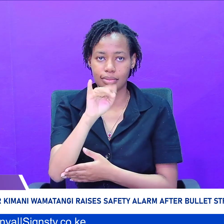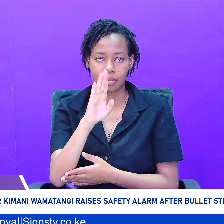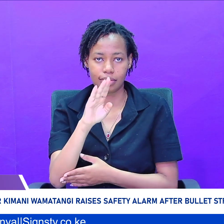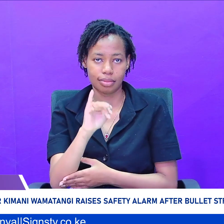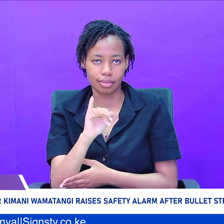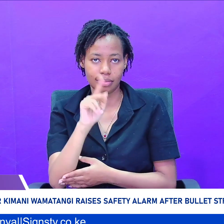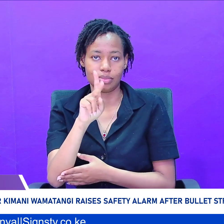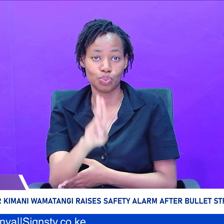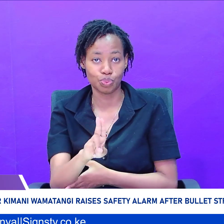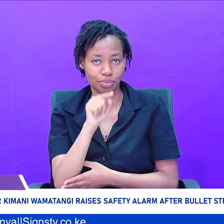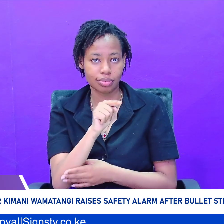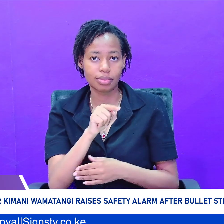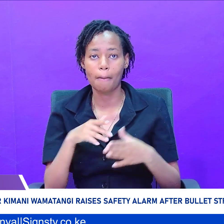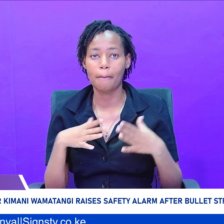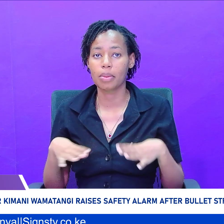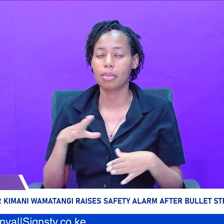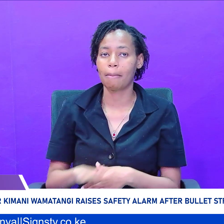in Kabete.